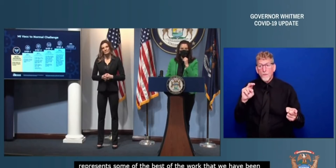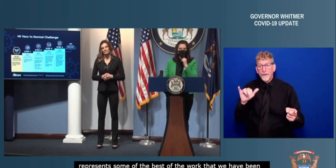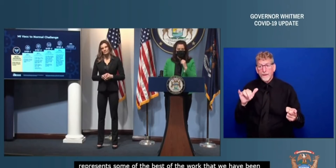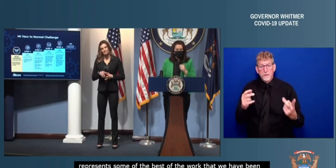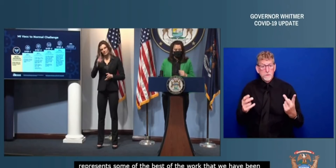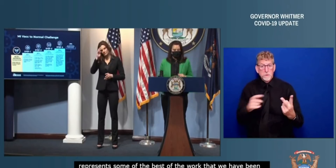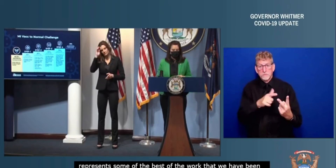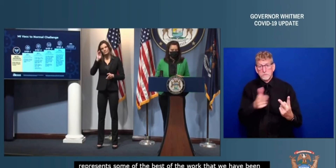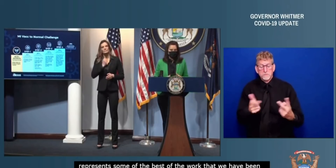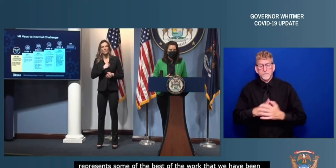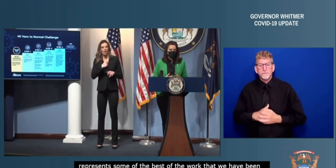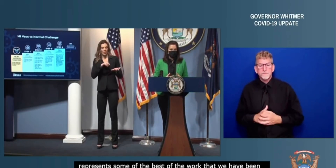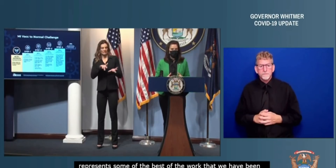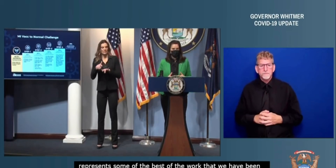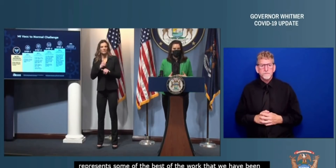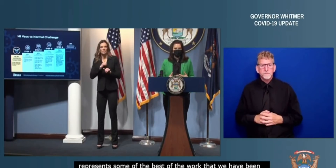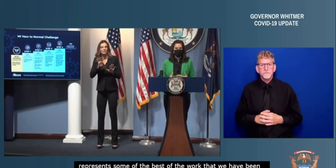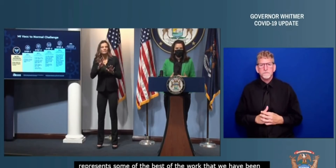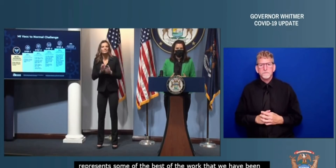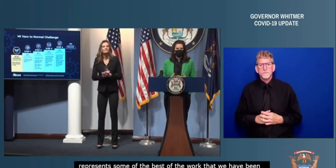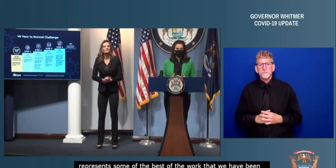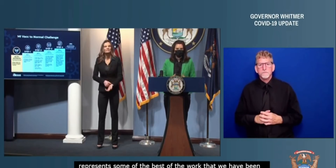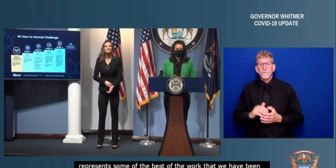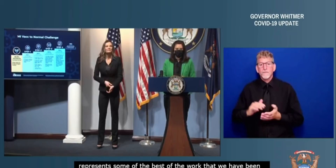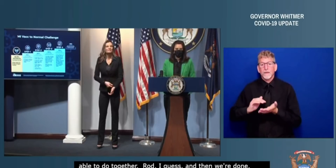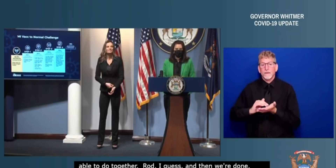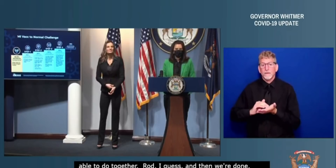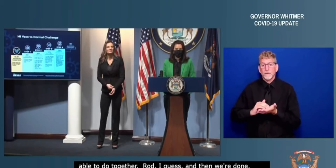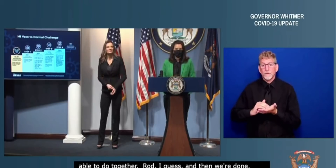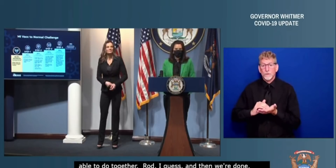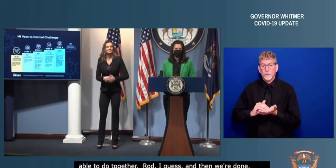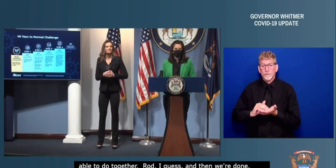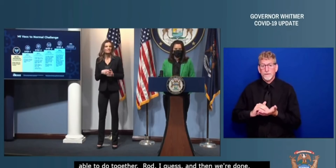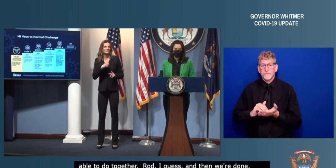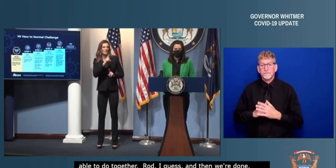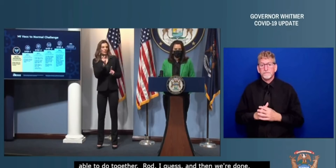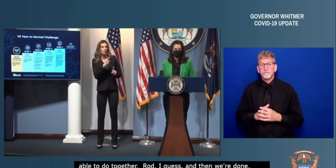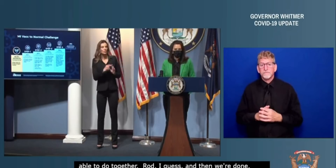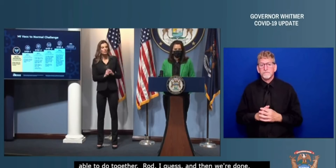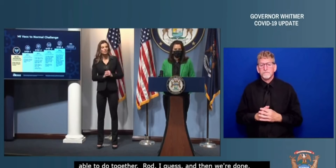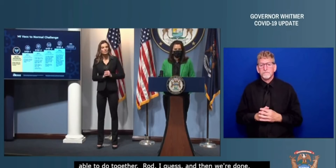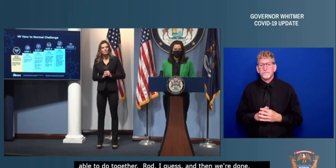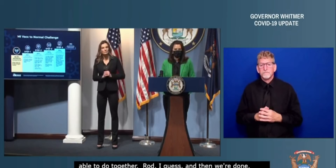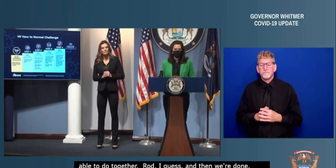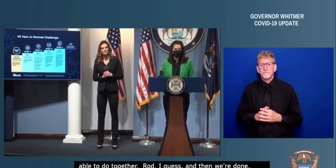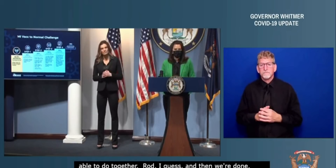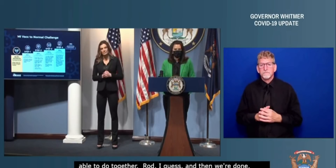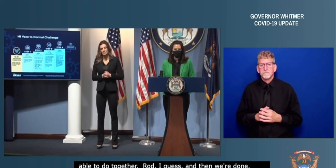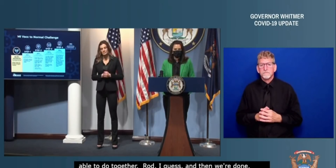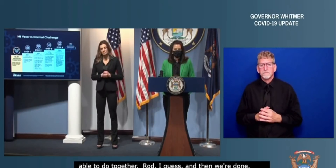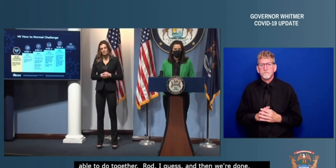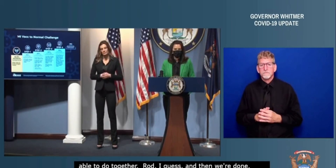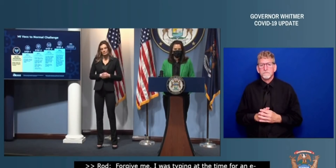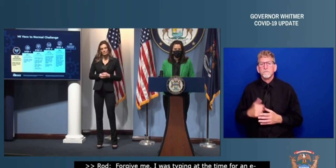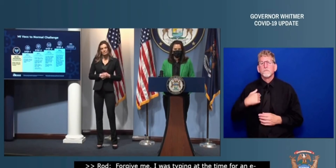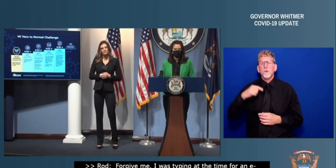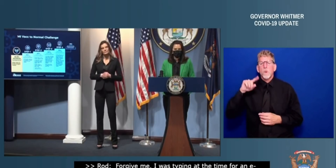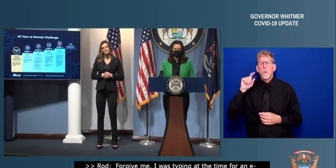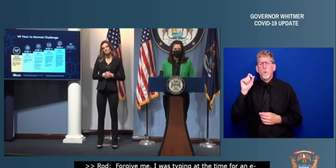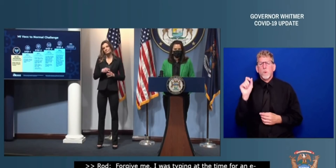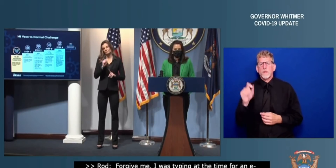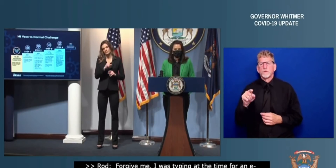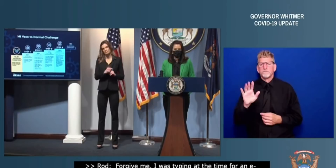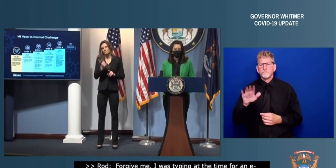Forgive me, Governor, I was typing at the time for an email. I have a question in terms of, okay, say we don't get